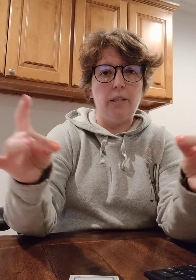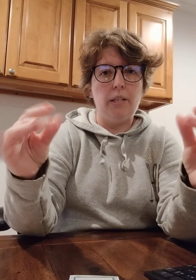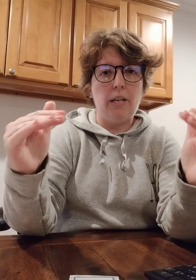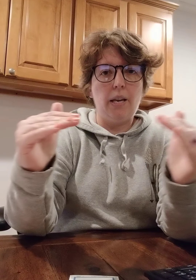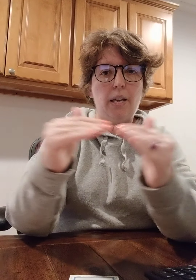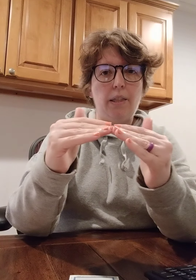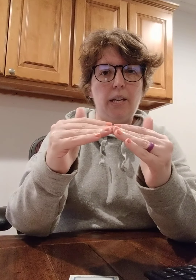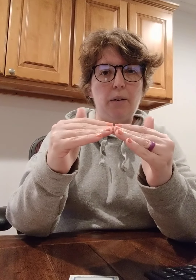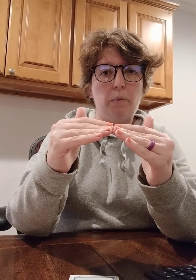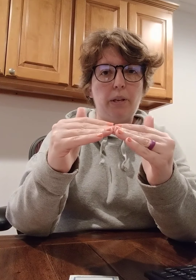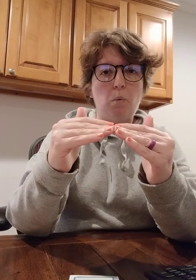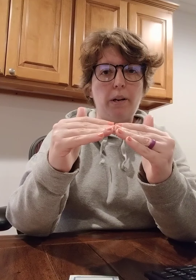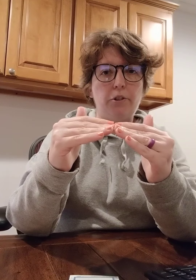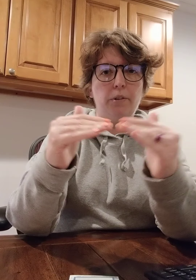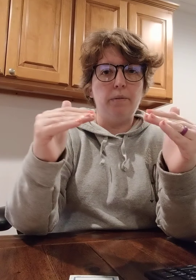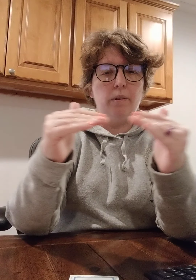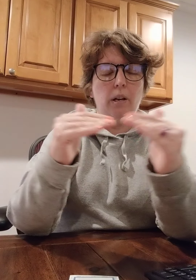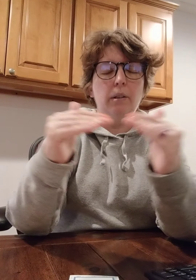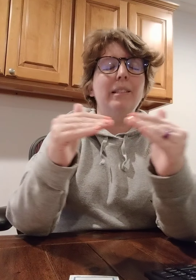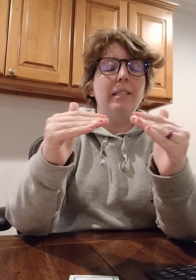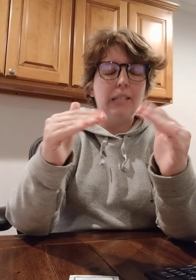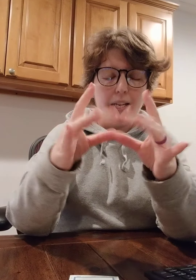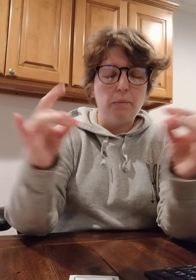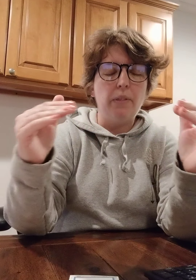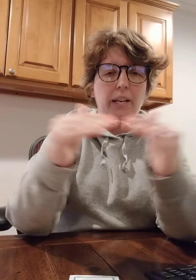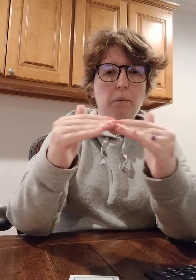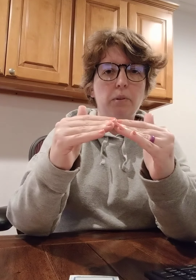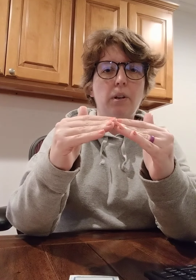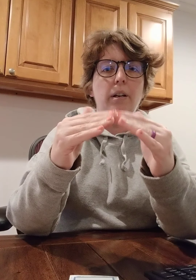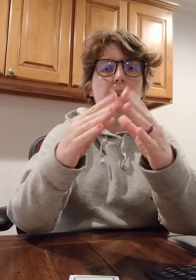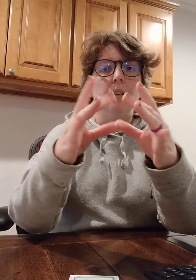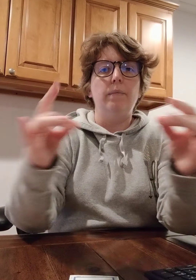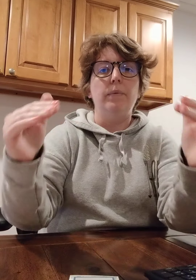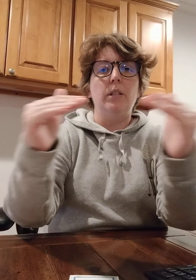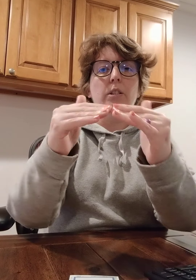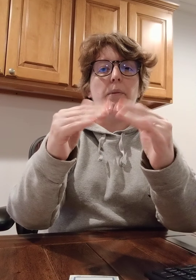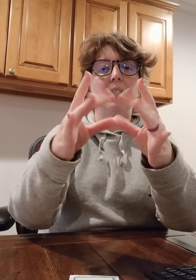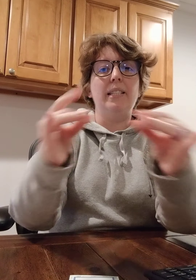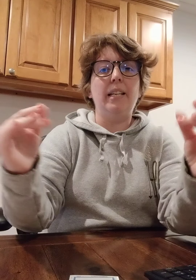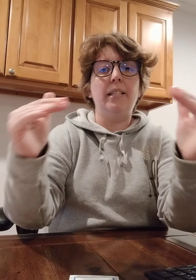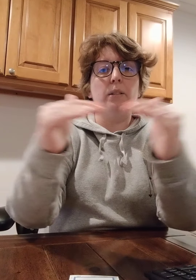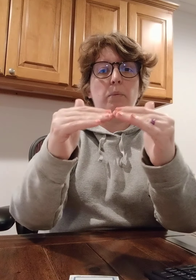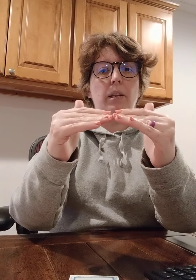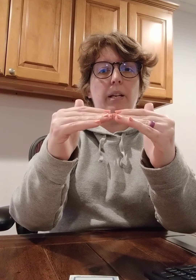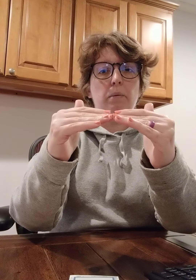Sentence, and then end with equation. It's end with equal, sorry. So it's a sentence with an equal